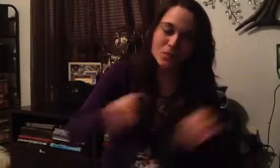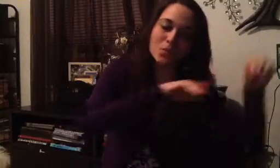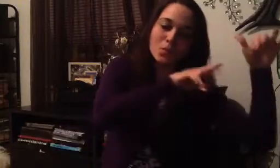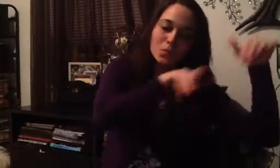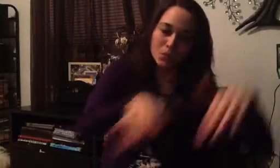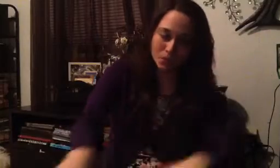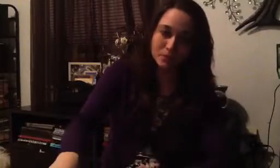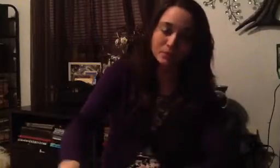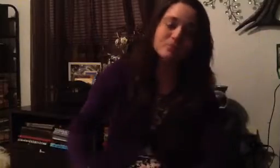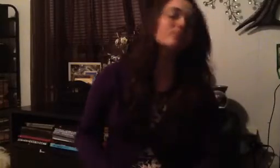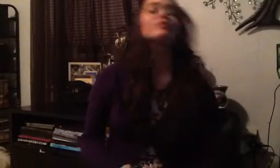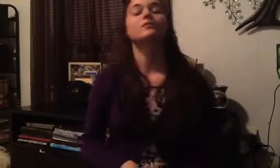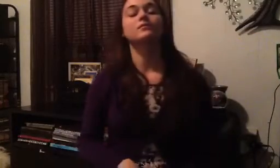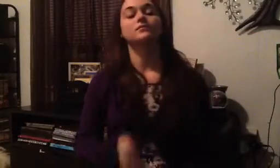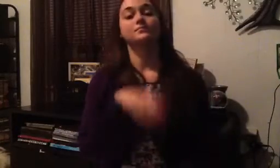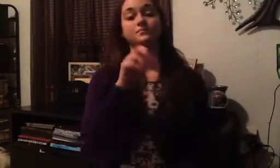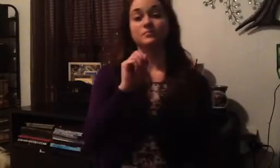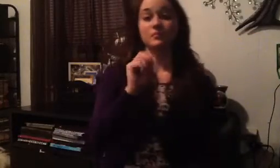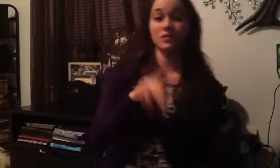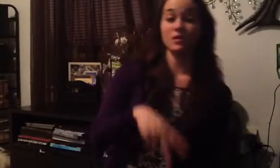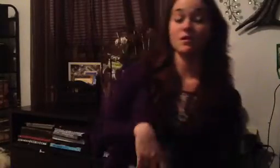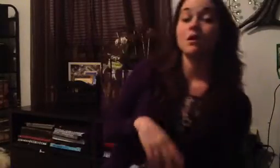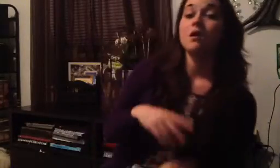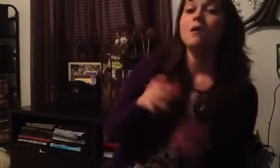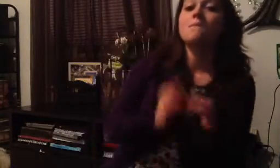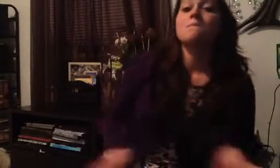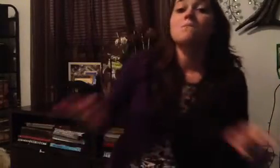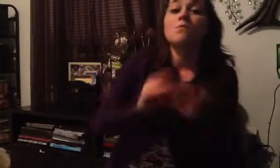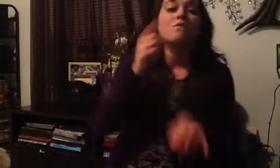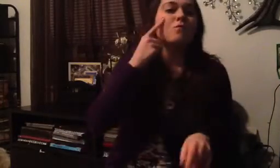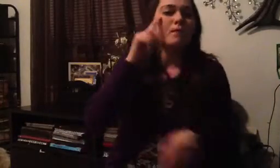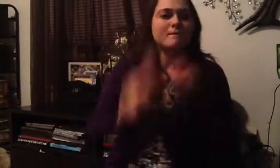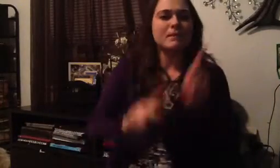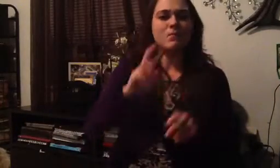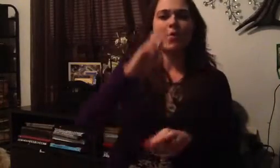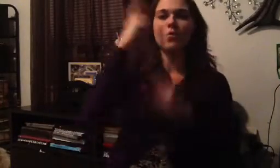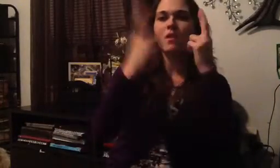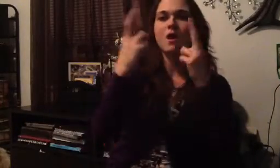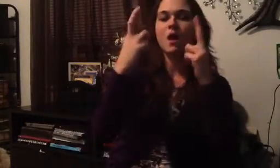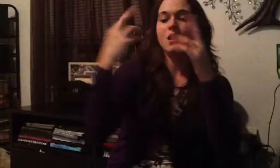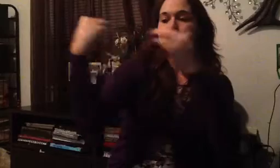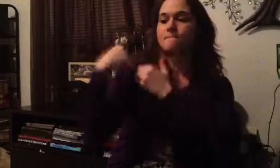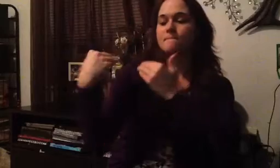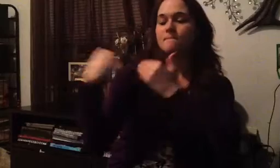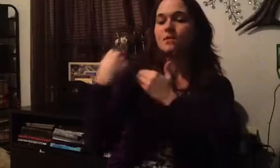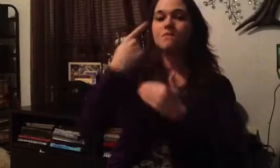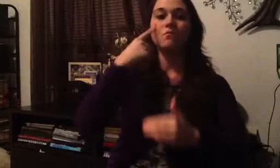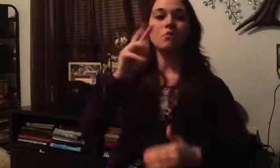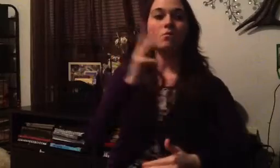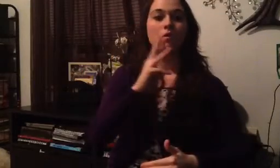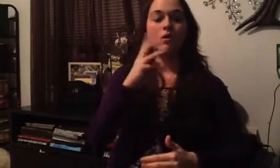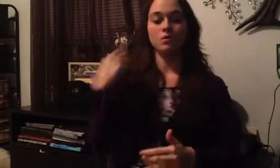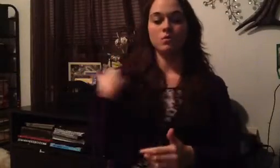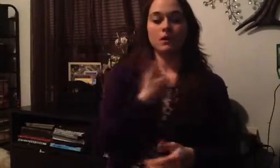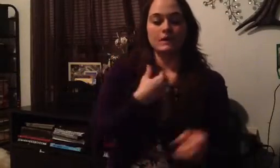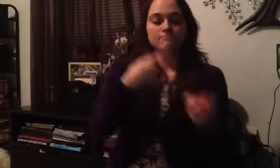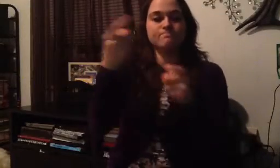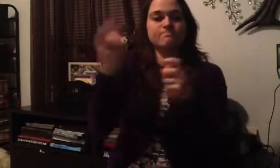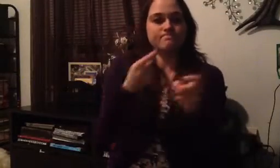People also have a role in the water cycle. By pumping water out of the ground for irrigation, cutting down forests for development, and